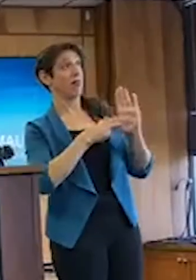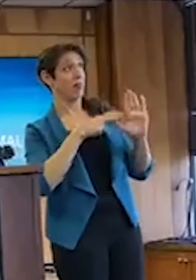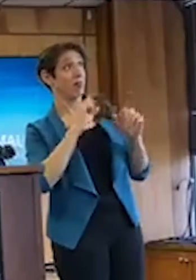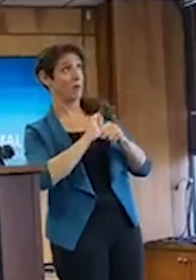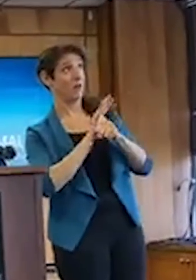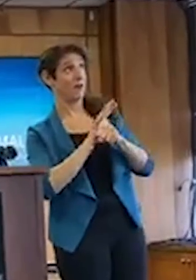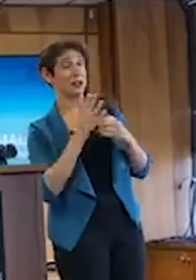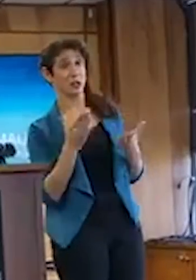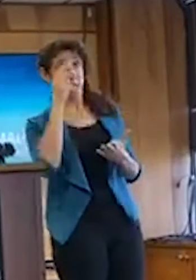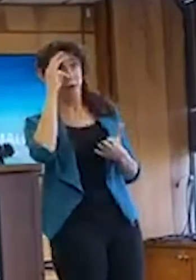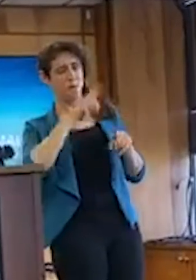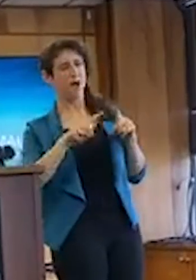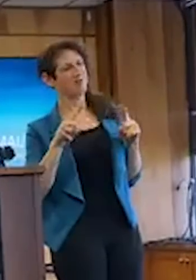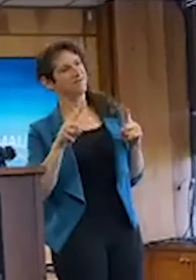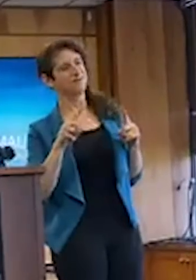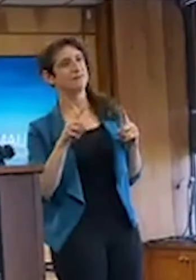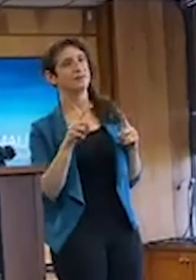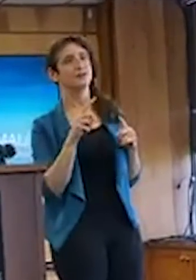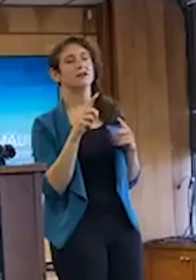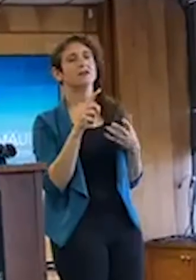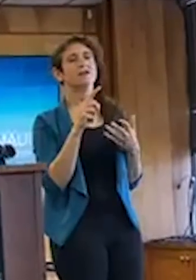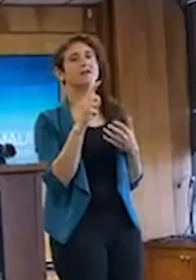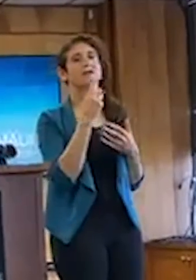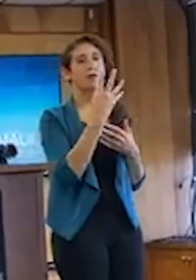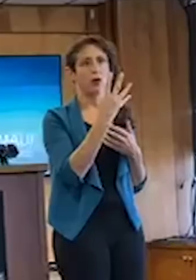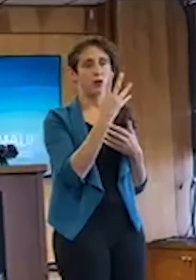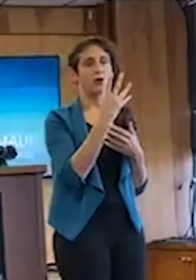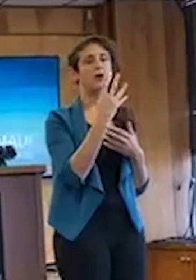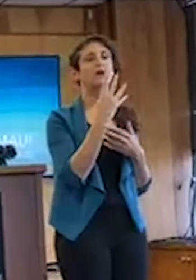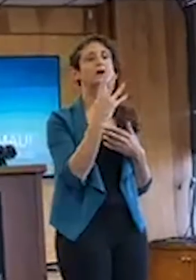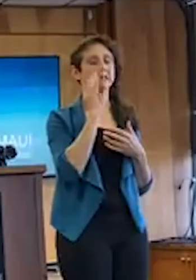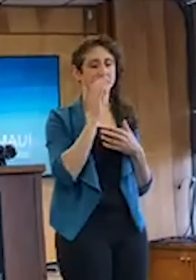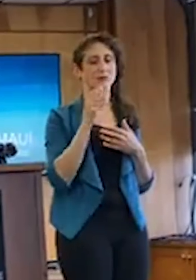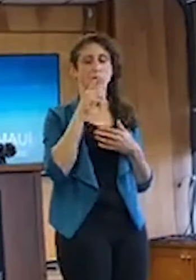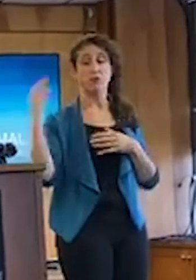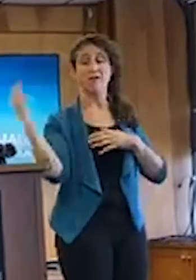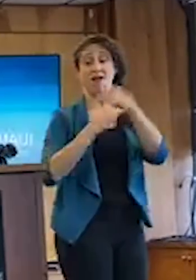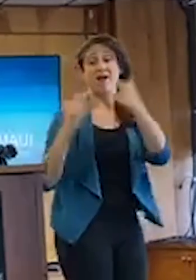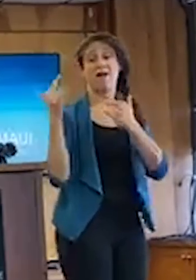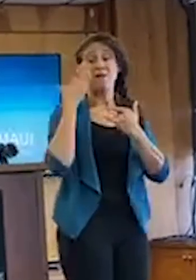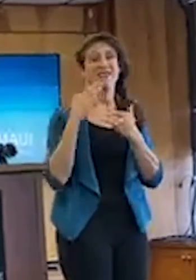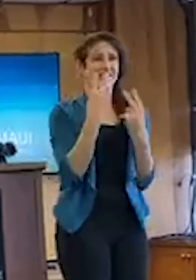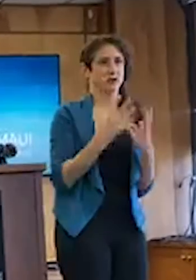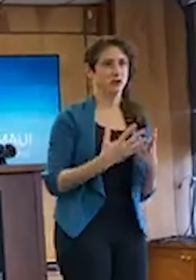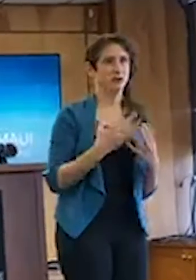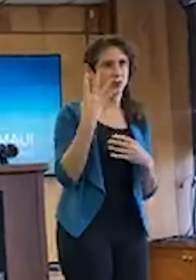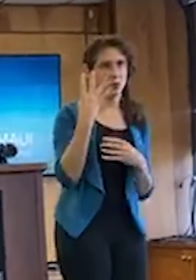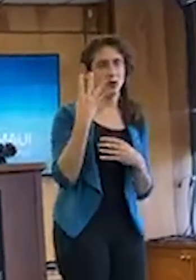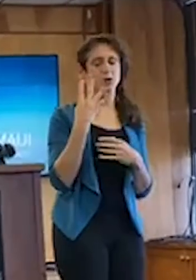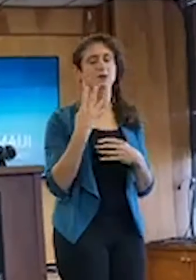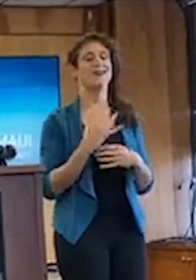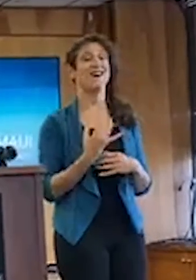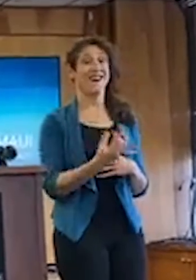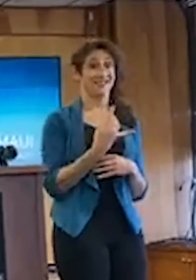12, 4 were visitors, 8 were residents. So again, the numbers vary, but I will say the